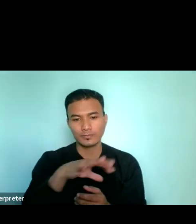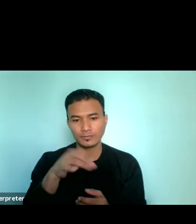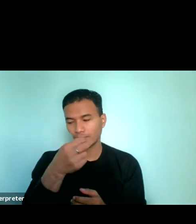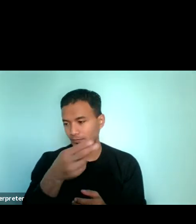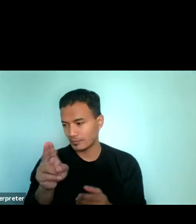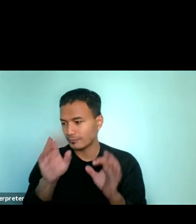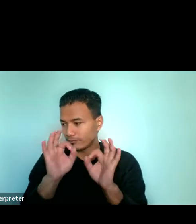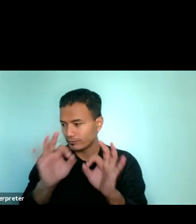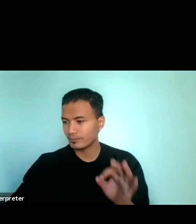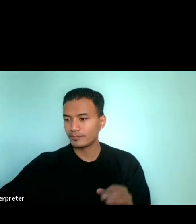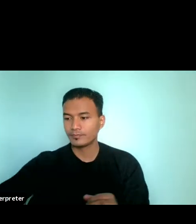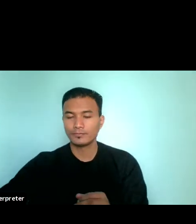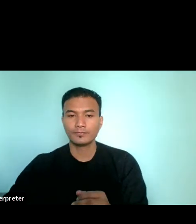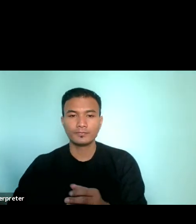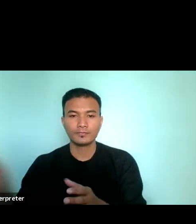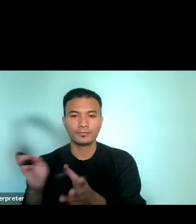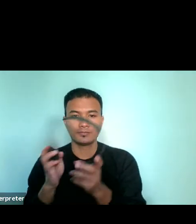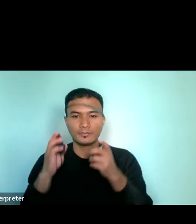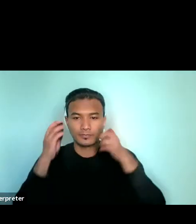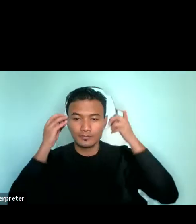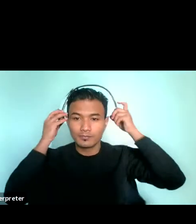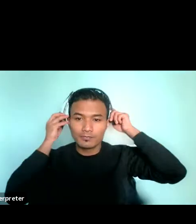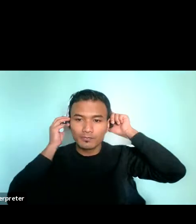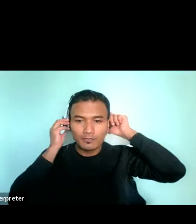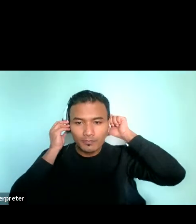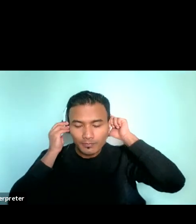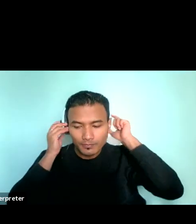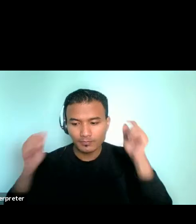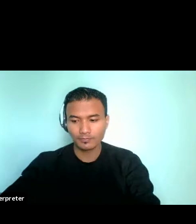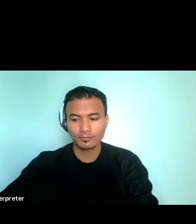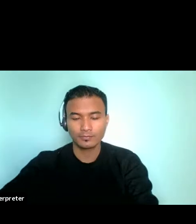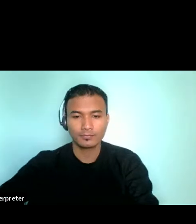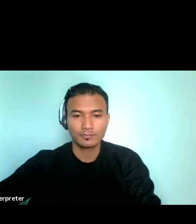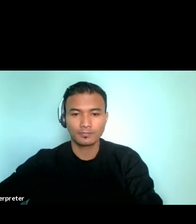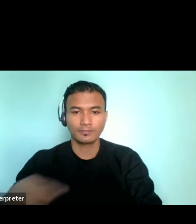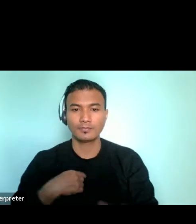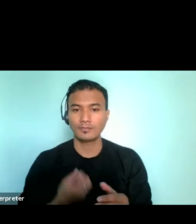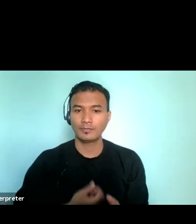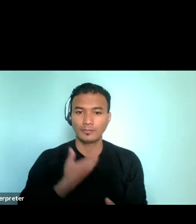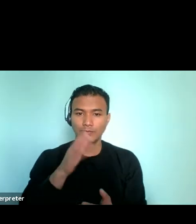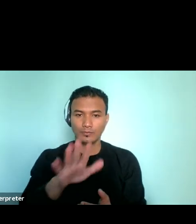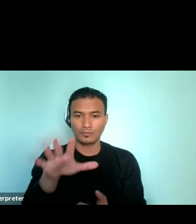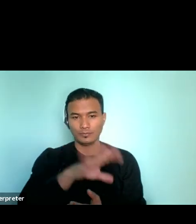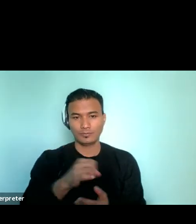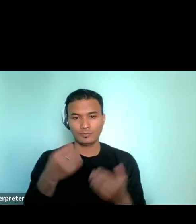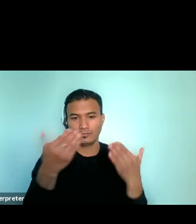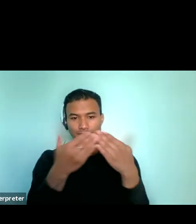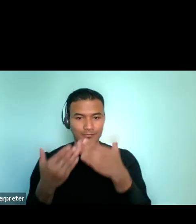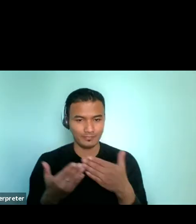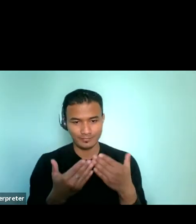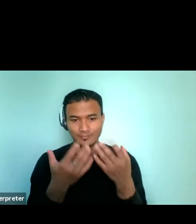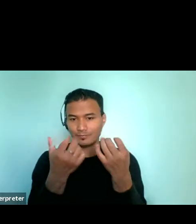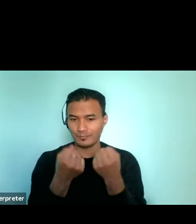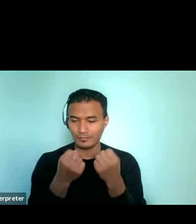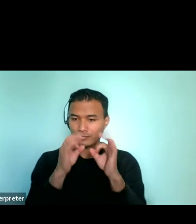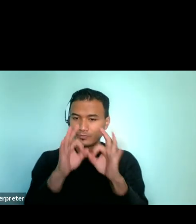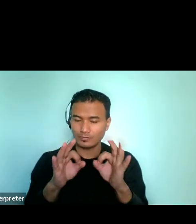right? And yeah, it's my pleasure to meet everyone through this virtual